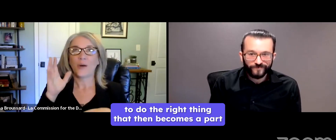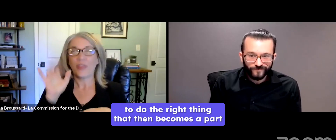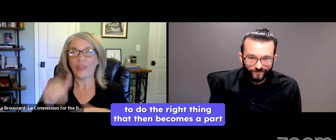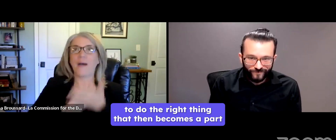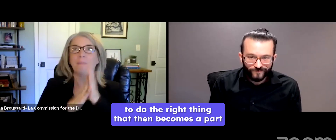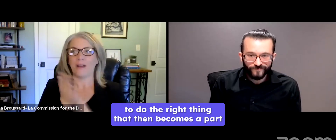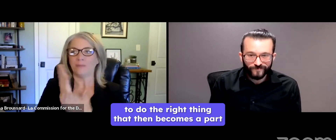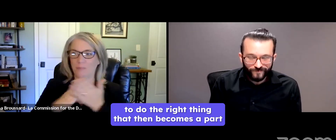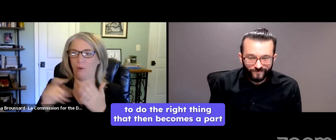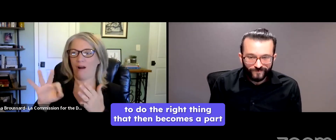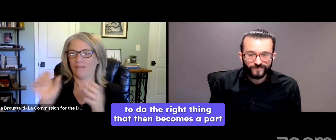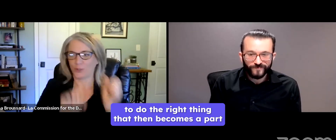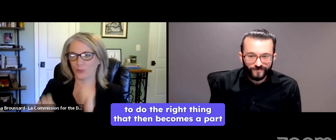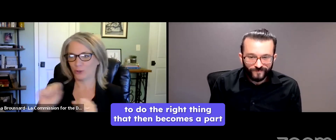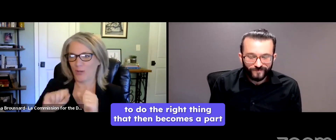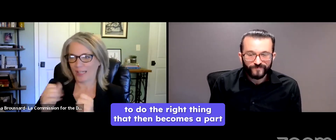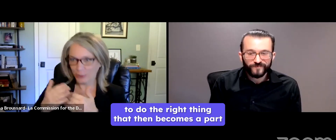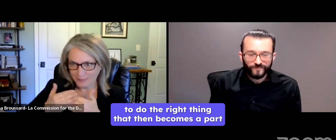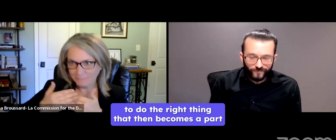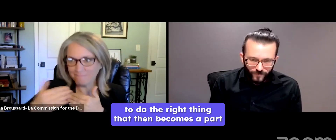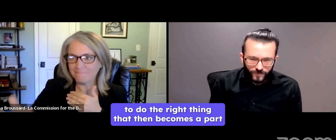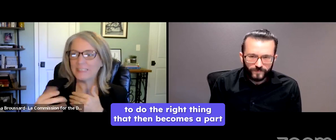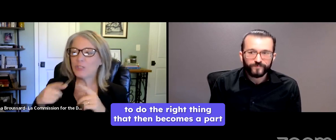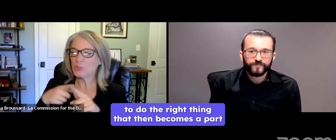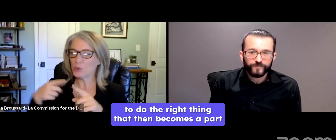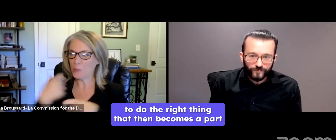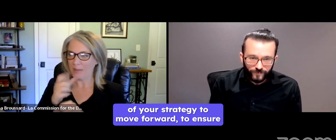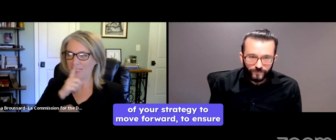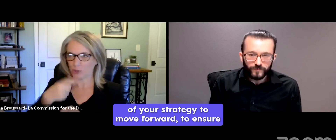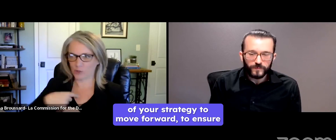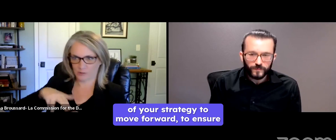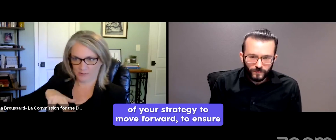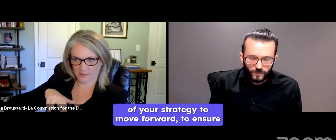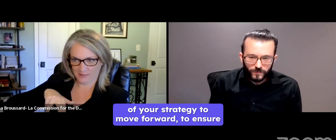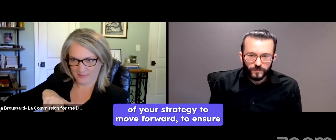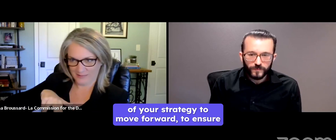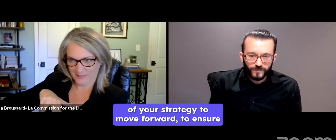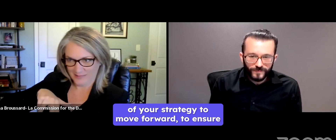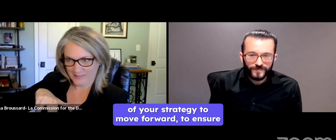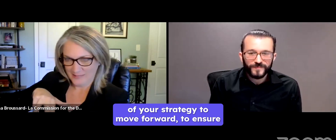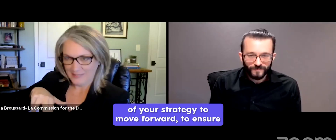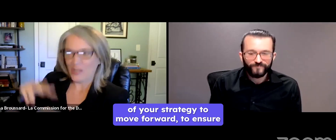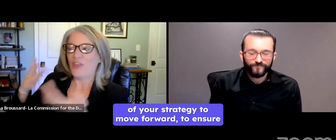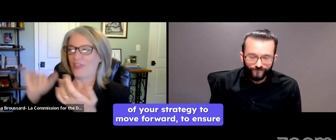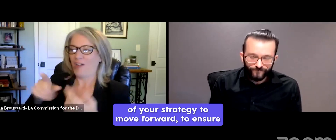to do the right thing. That then becomes a part of your strategy to move forward, to ensure that